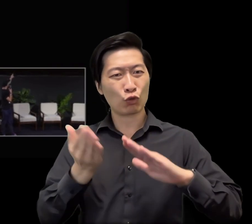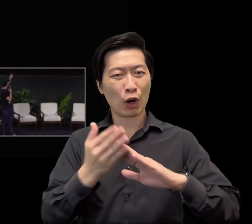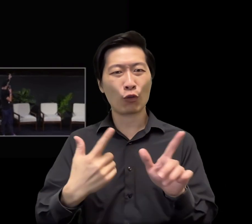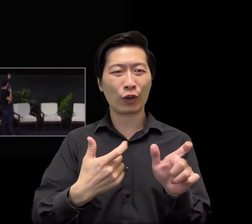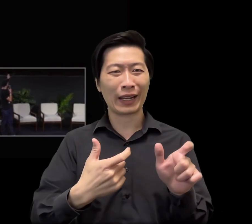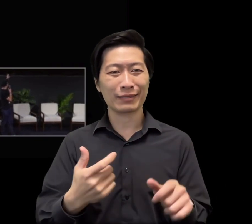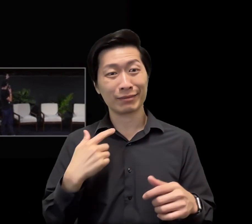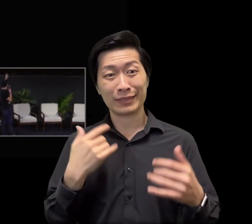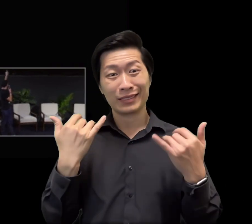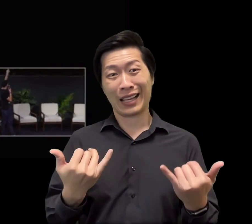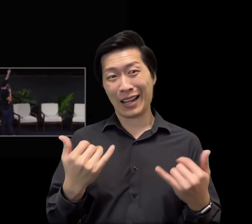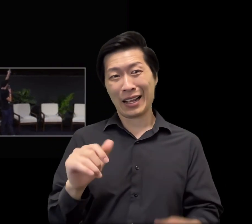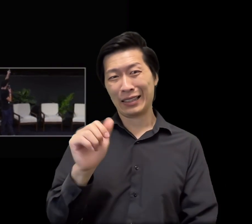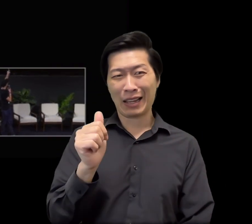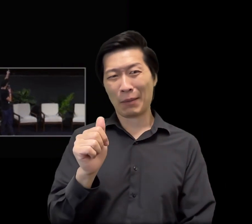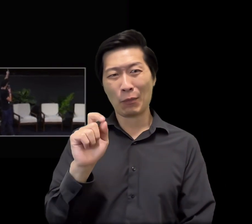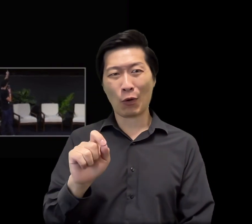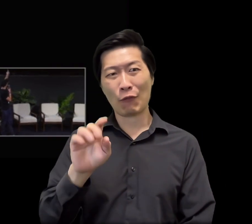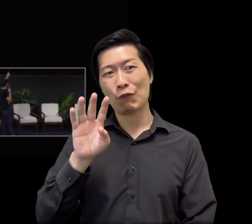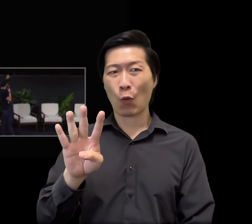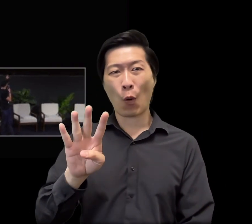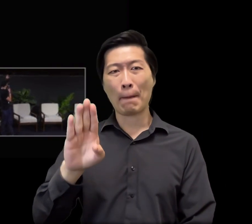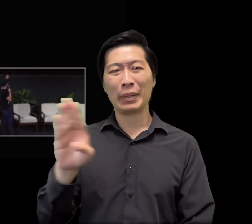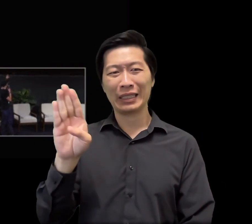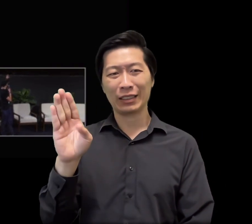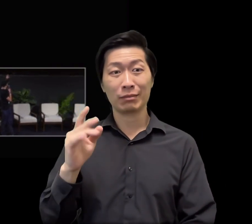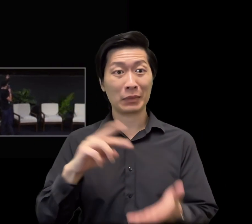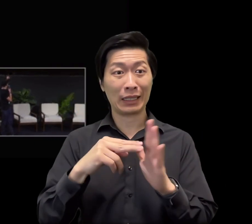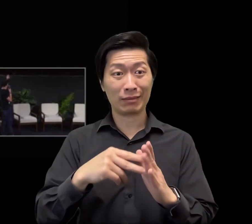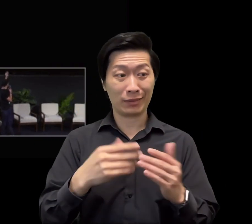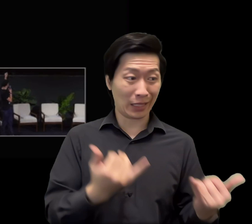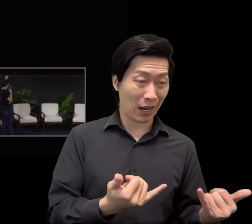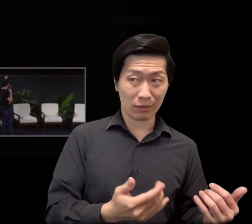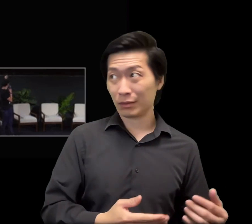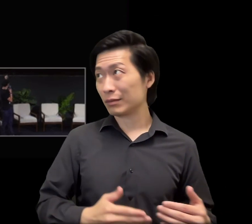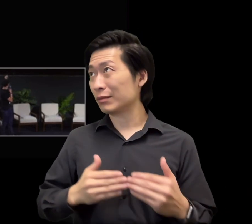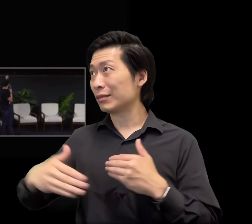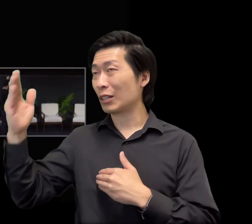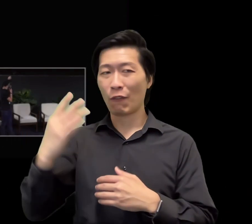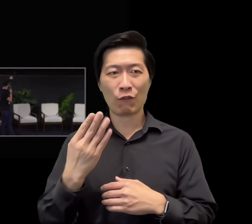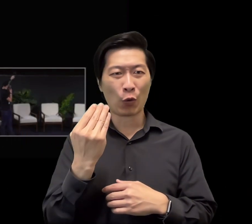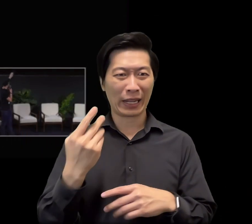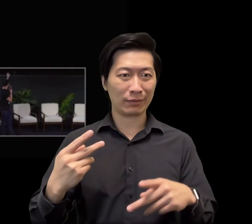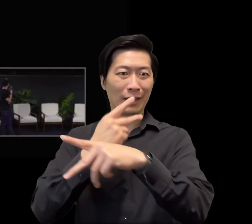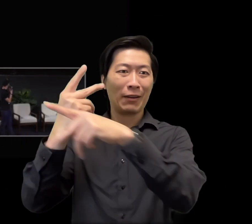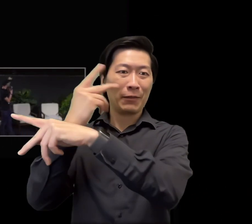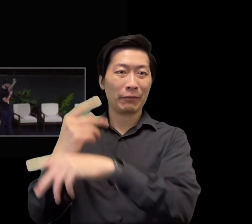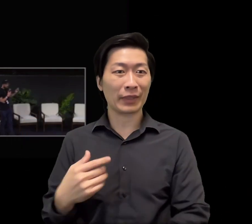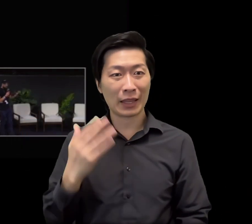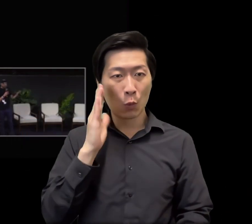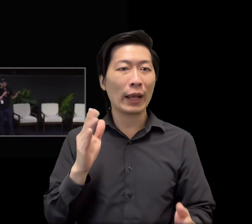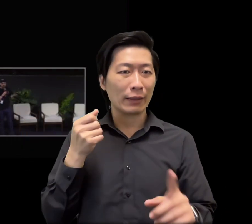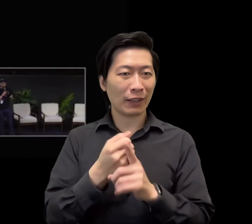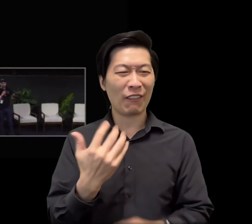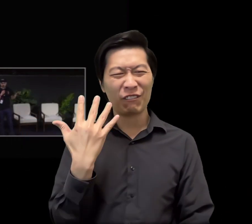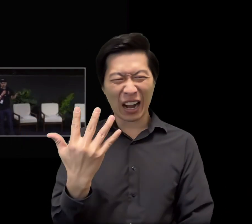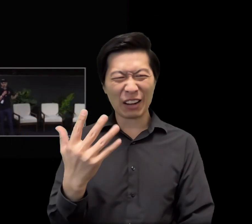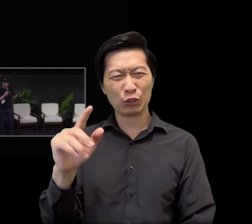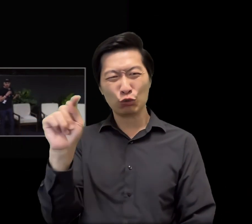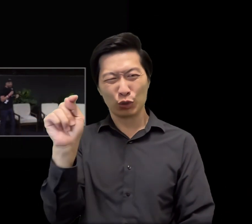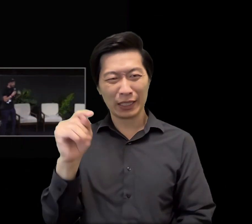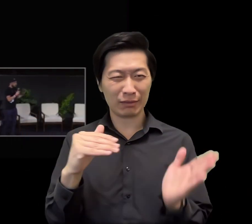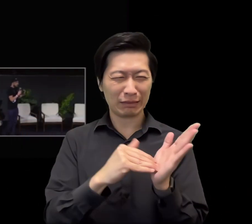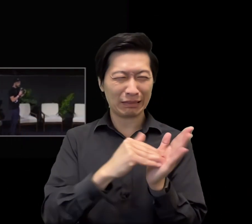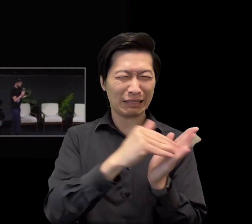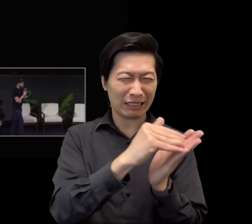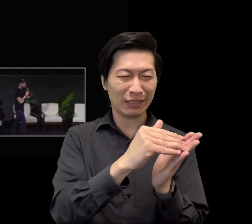rate on their earnings, which are now 10.4 billion. So 14x. The yield compresses to 3%, and we have a $5 trillion company in